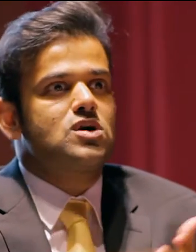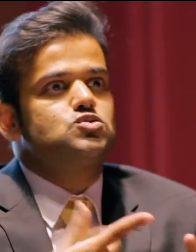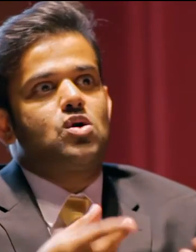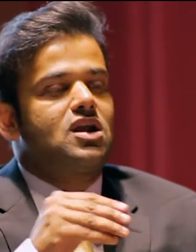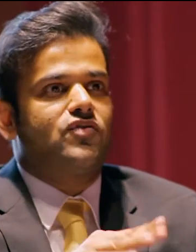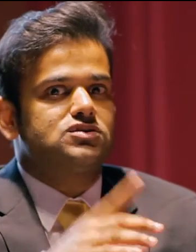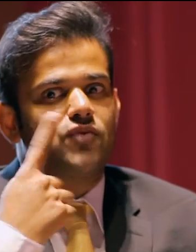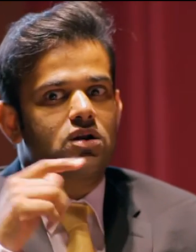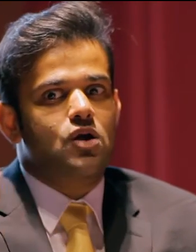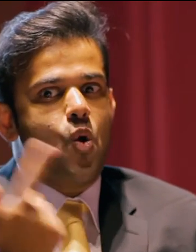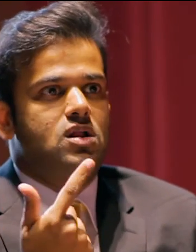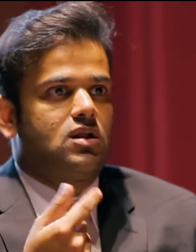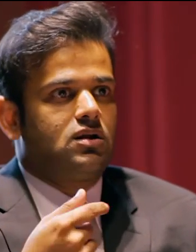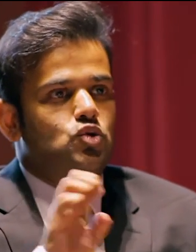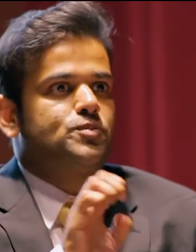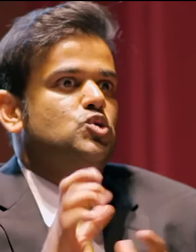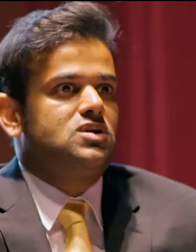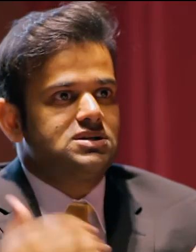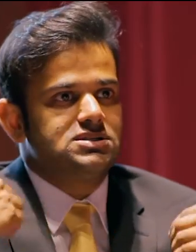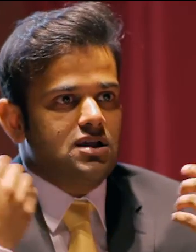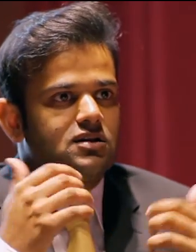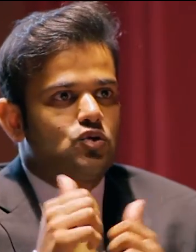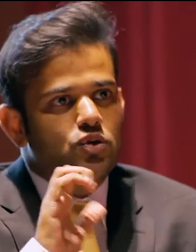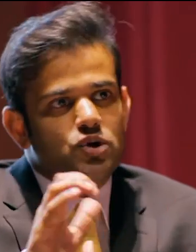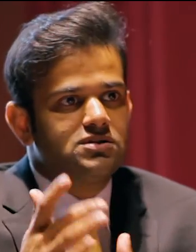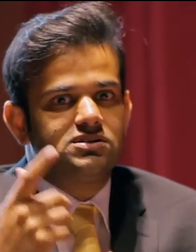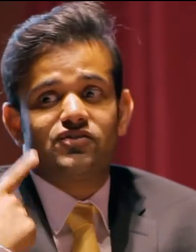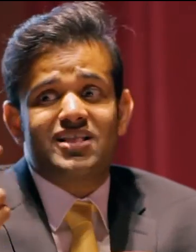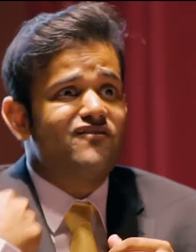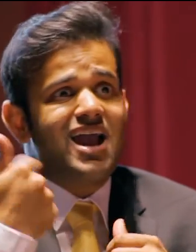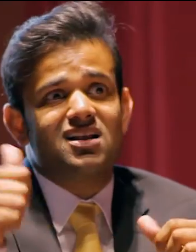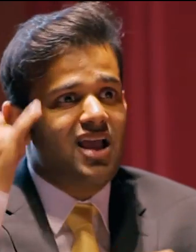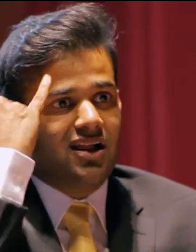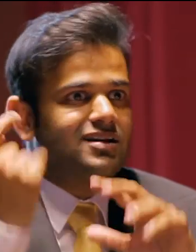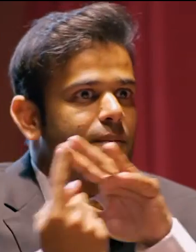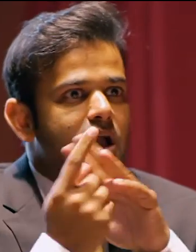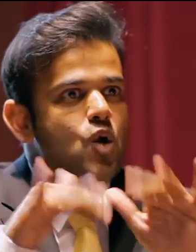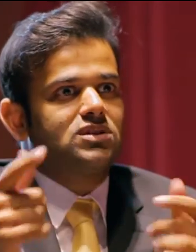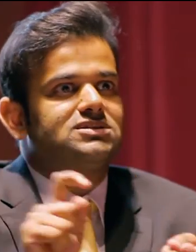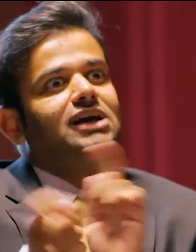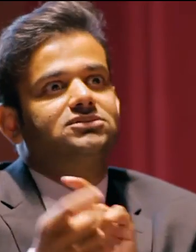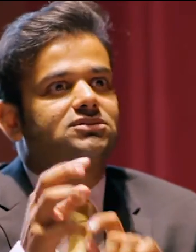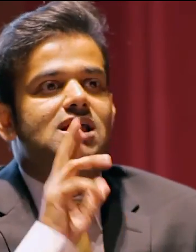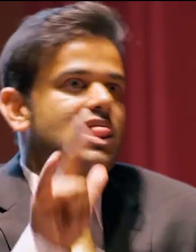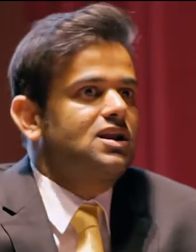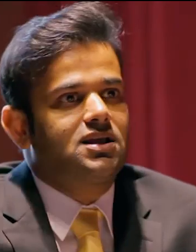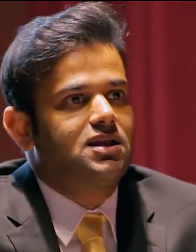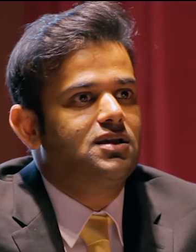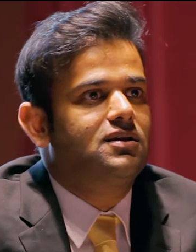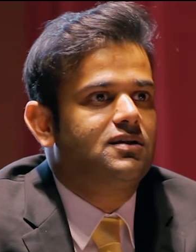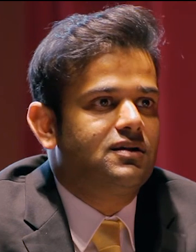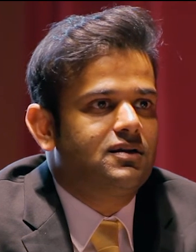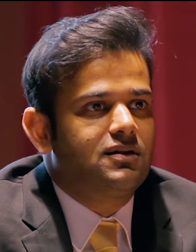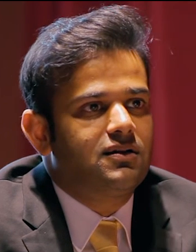So what's your advice for all entrepreneurs, young entrepreneurs, if they have an idea, and how they